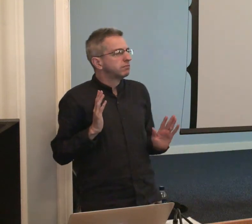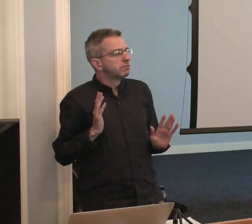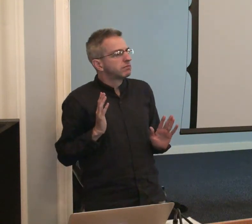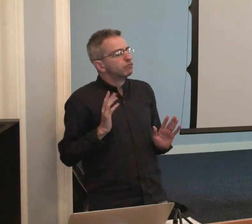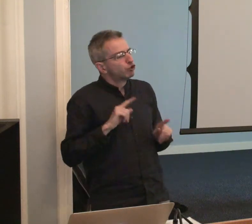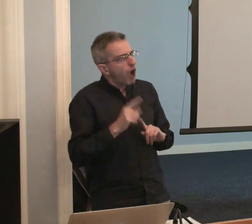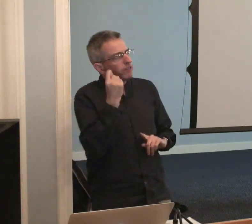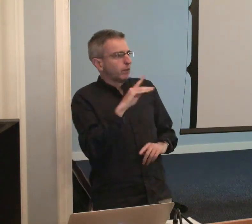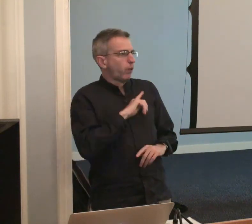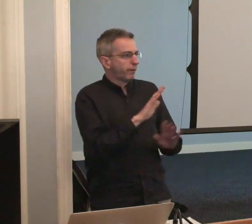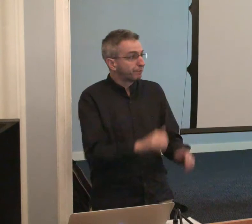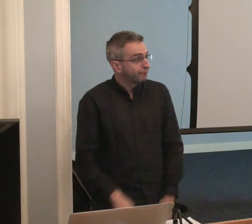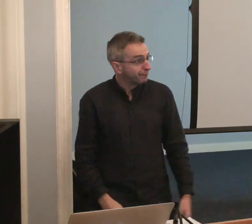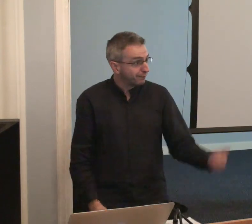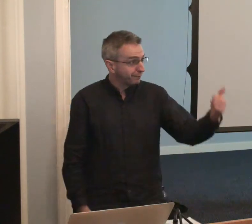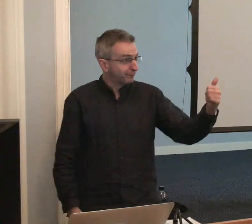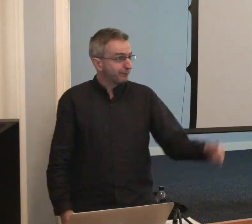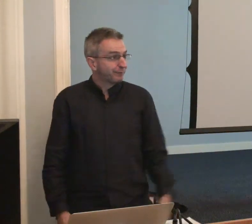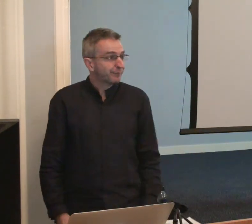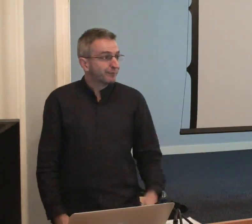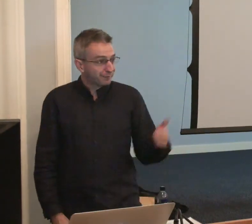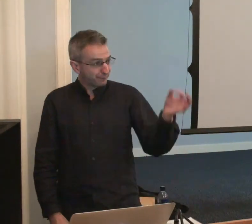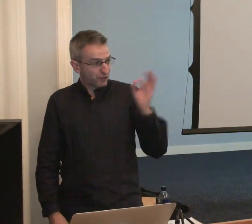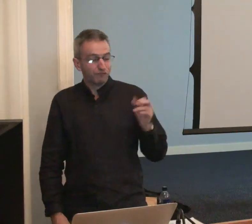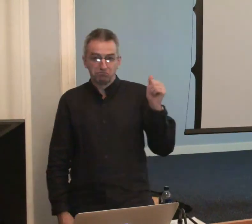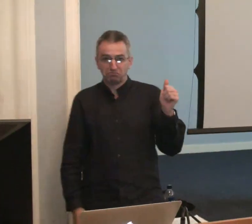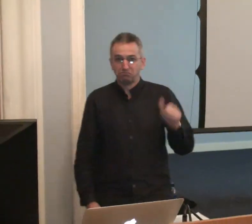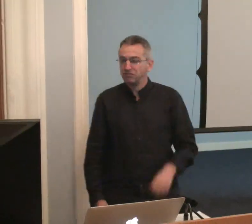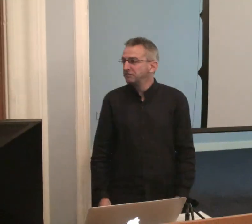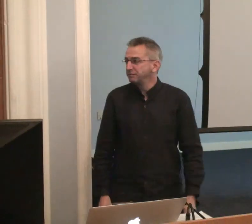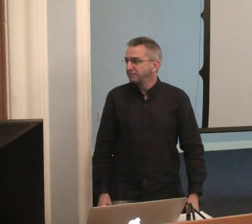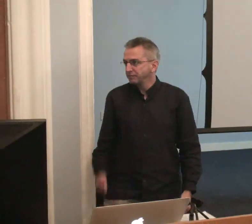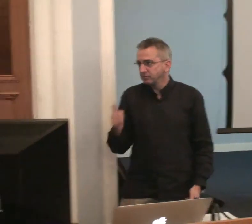be open-minded as to why people think that and try and understand why they may feel like that. Okay.